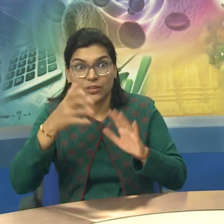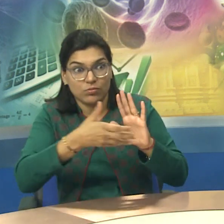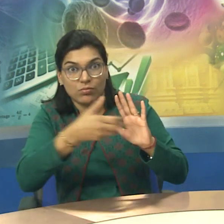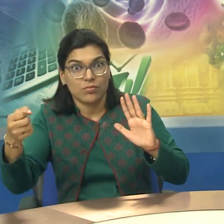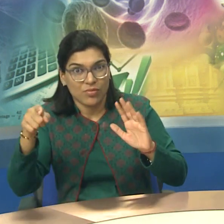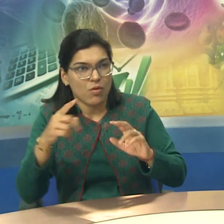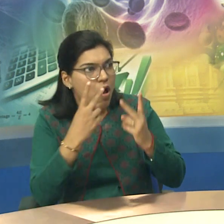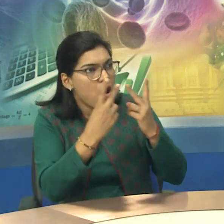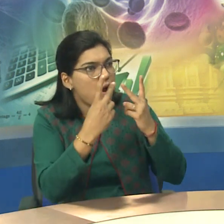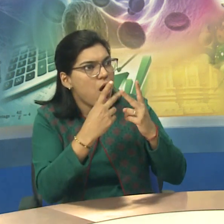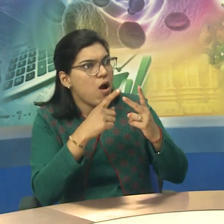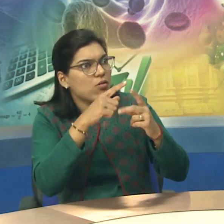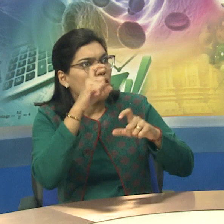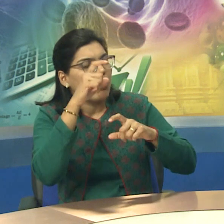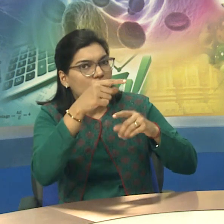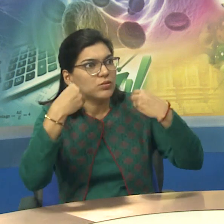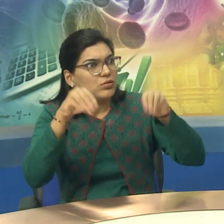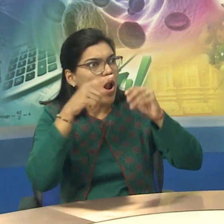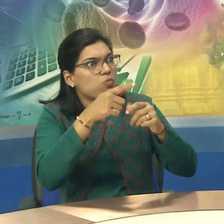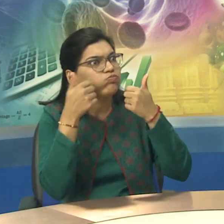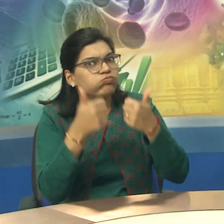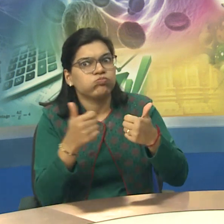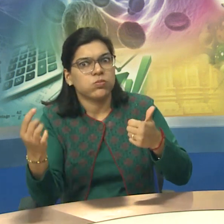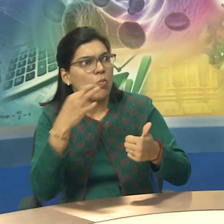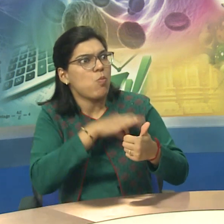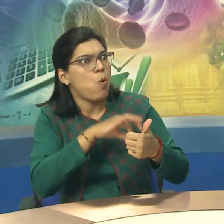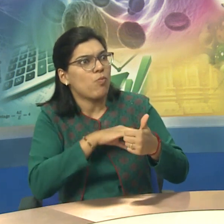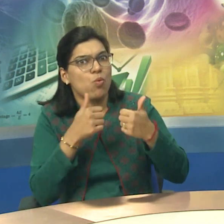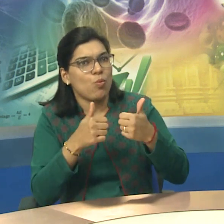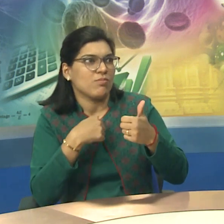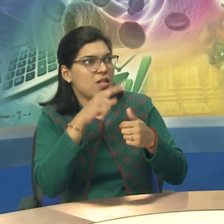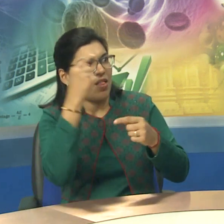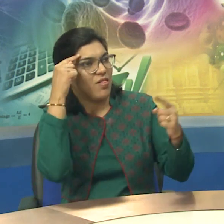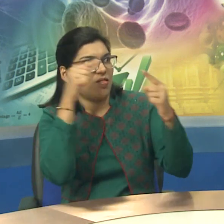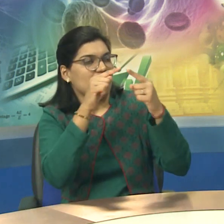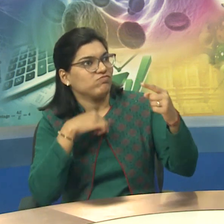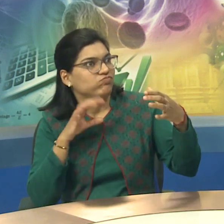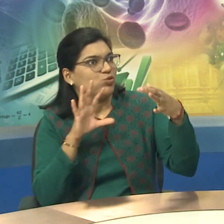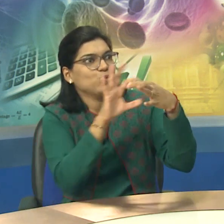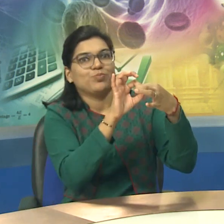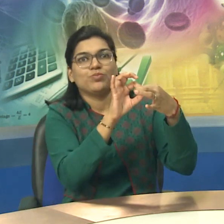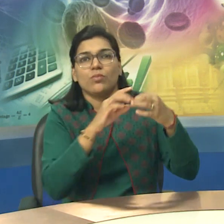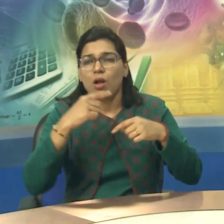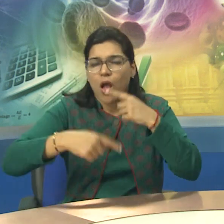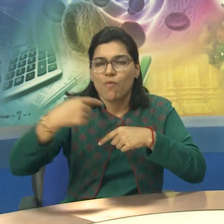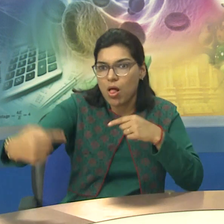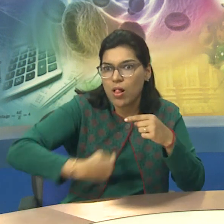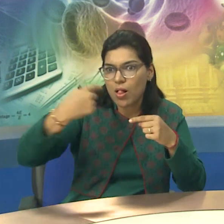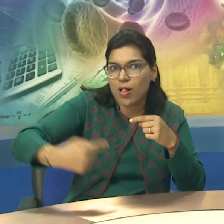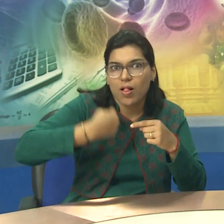again and again buy the same product, that is also called as customer retention. How one feel connected